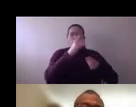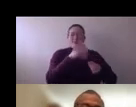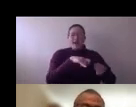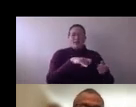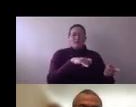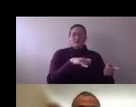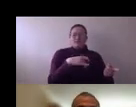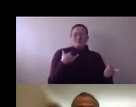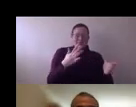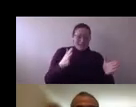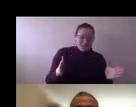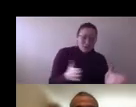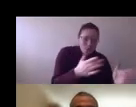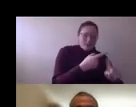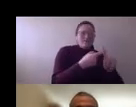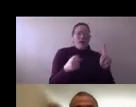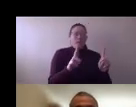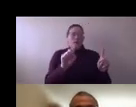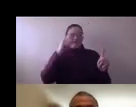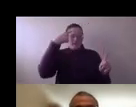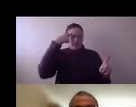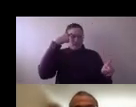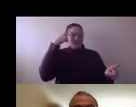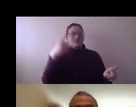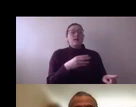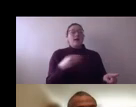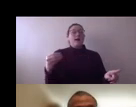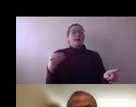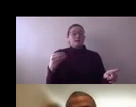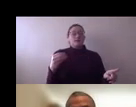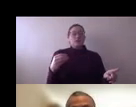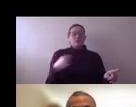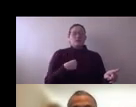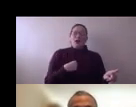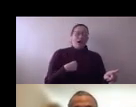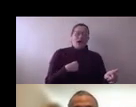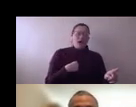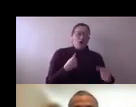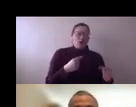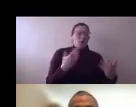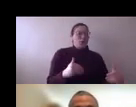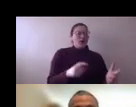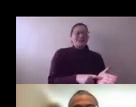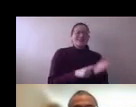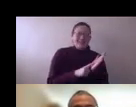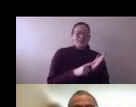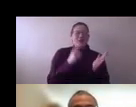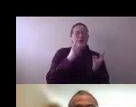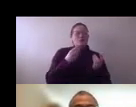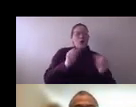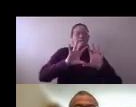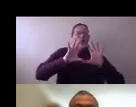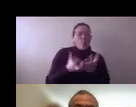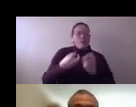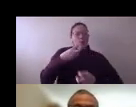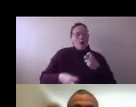often encouraged by the US government. And as I argue, they are necessary for solving global problems.